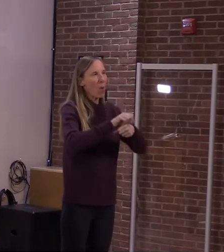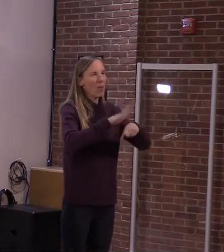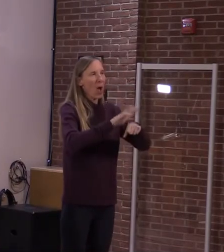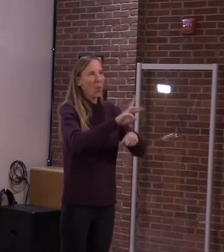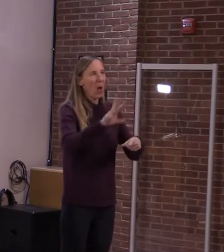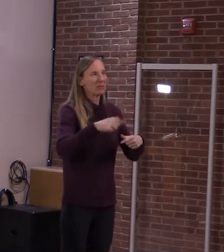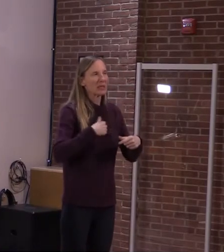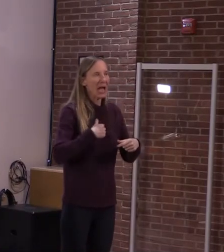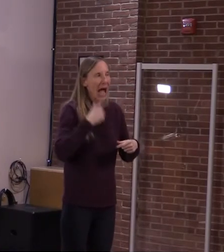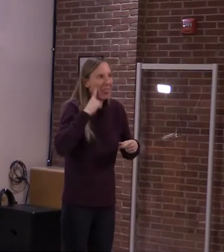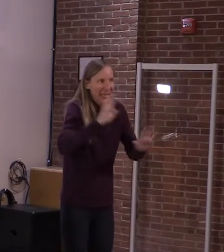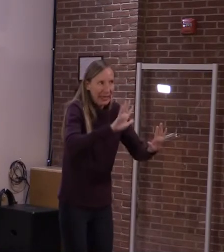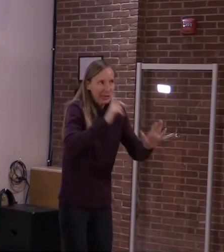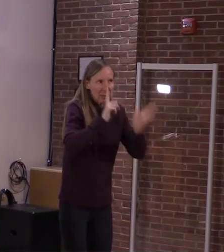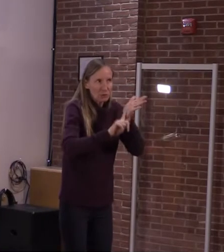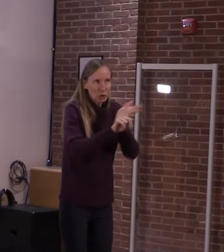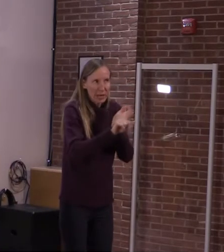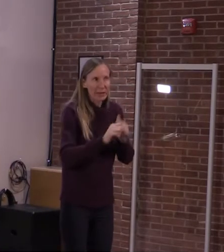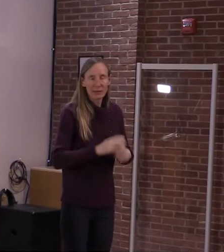that.